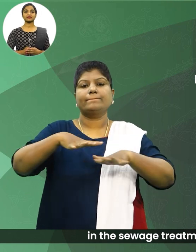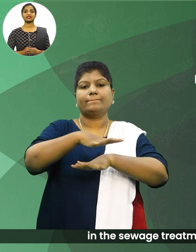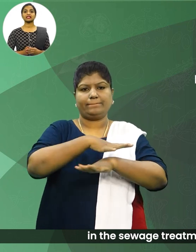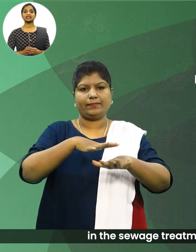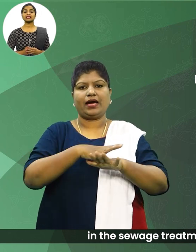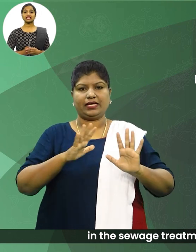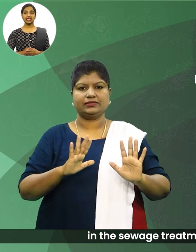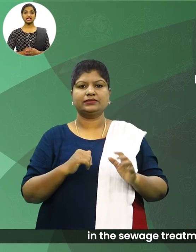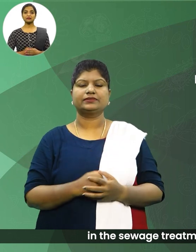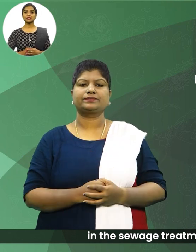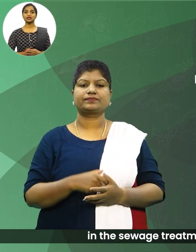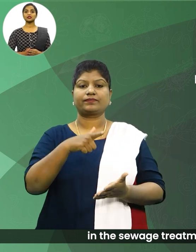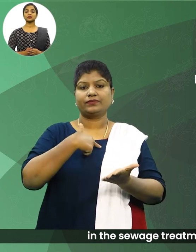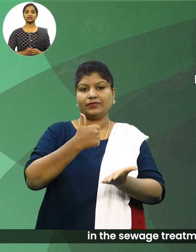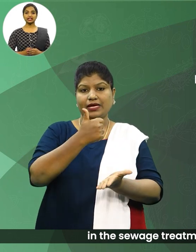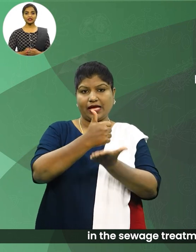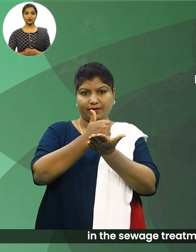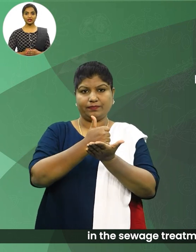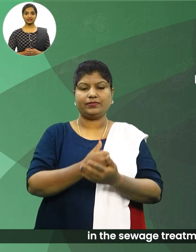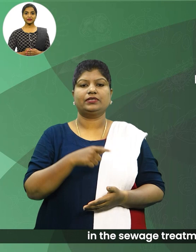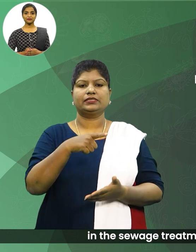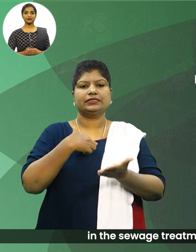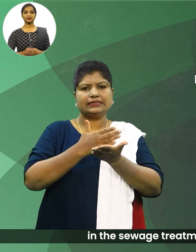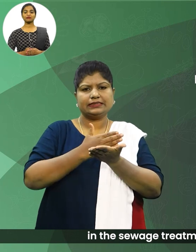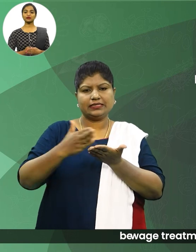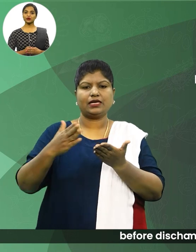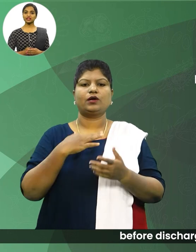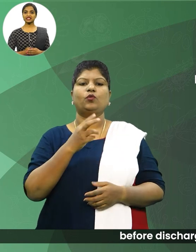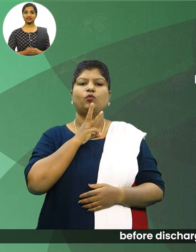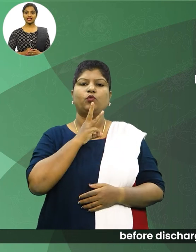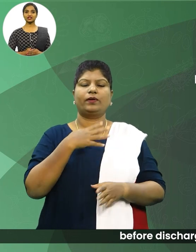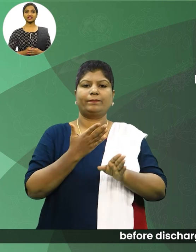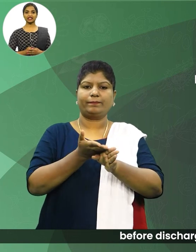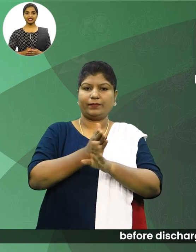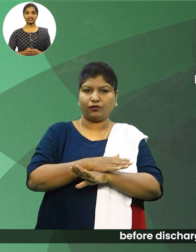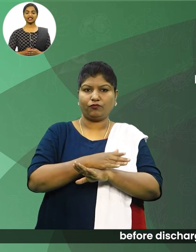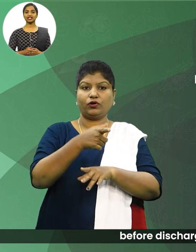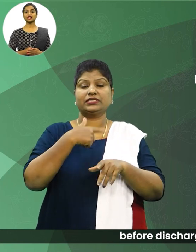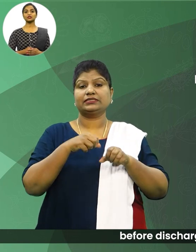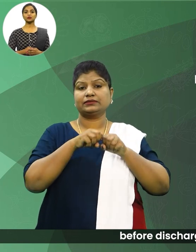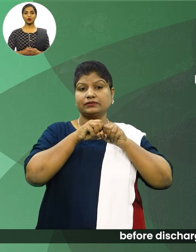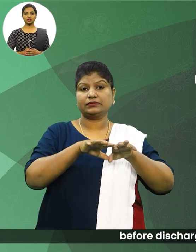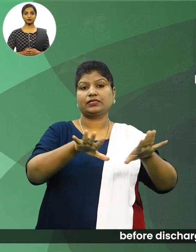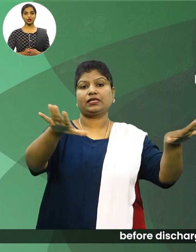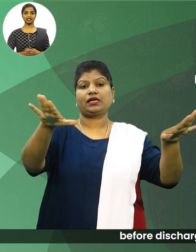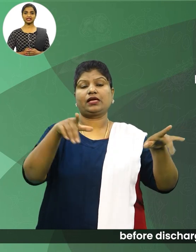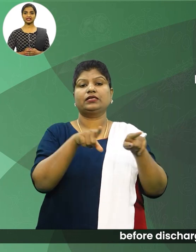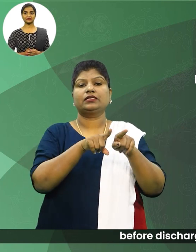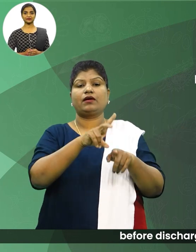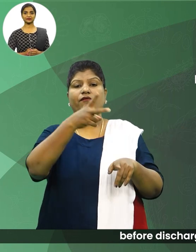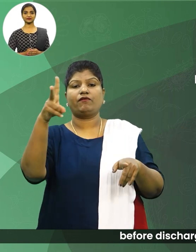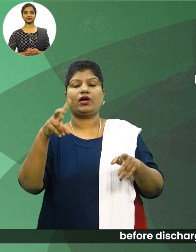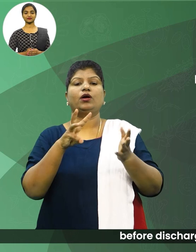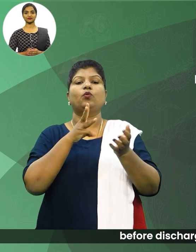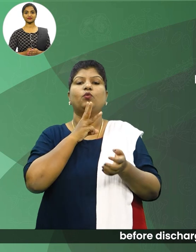that help to clean water before discharging it into water bodies.